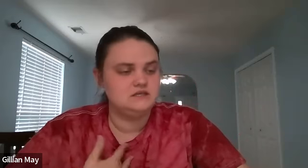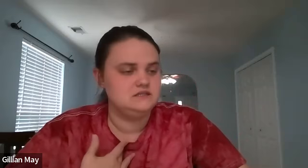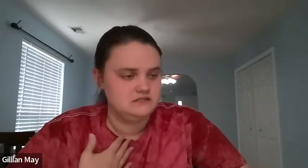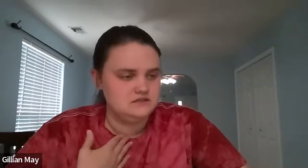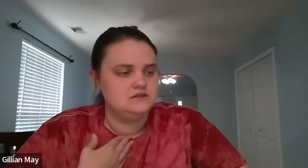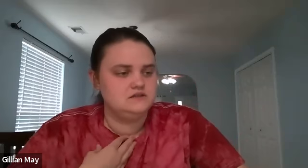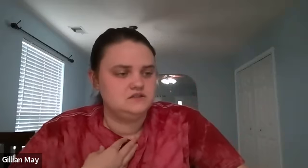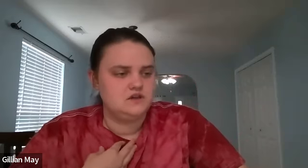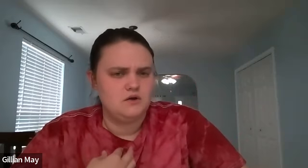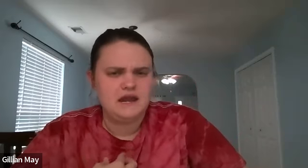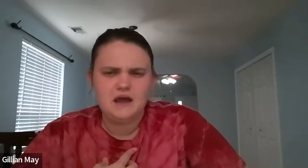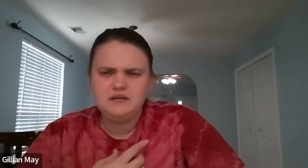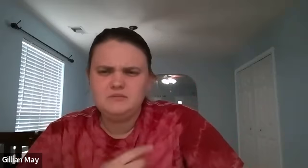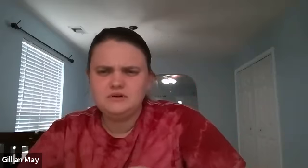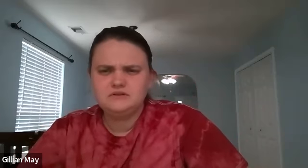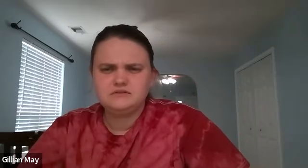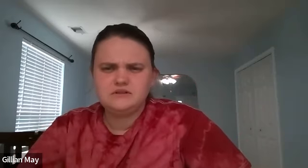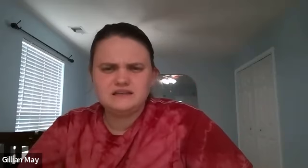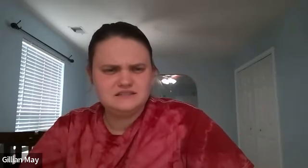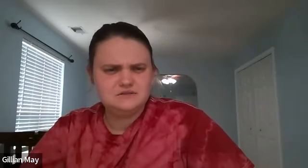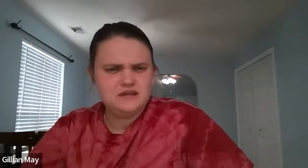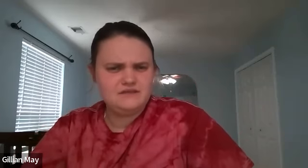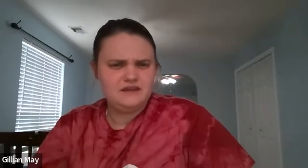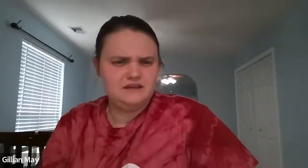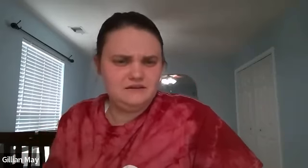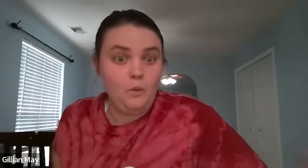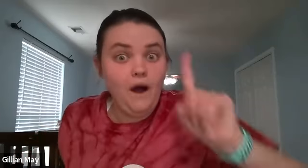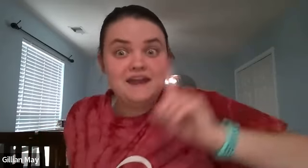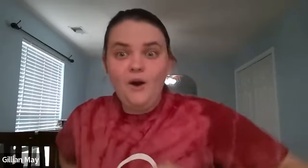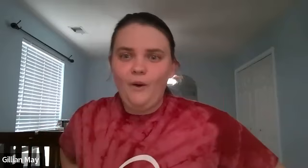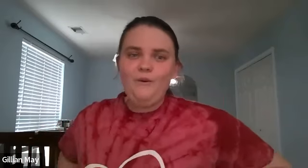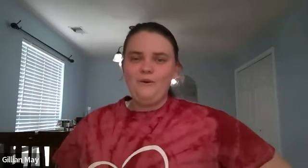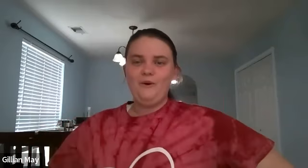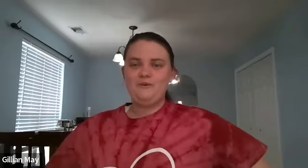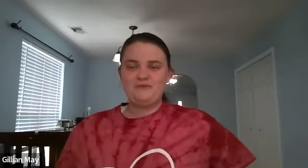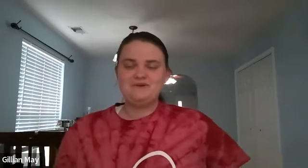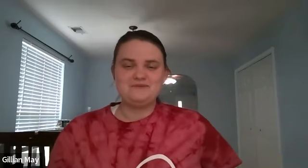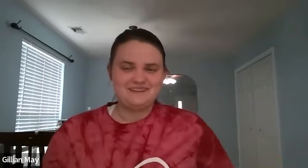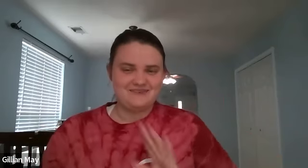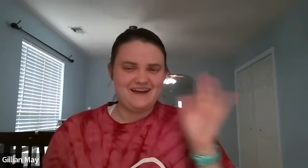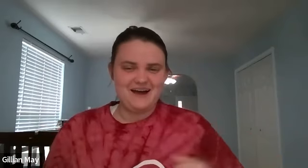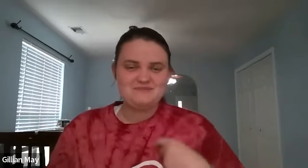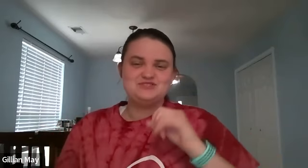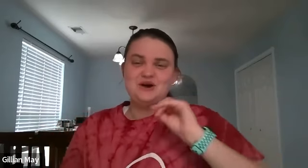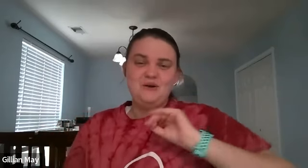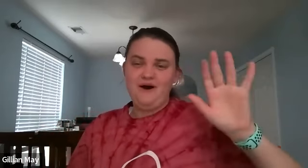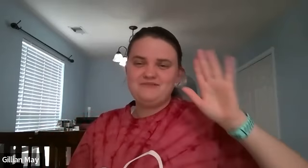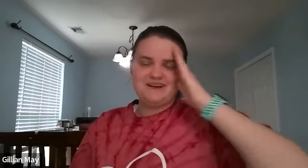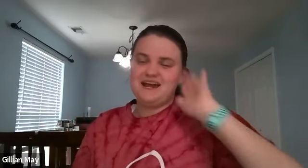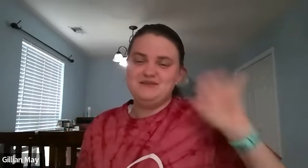feelings. So, and how many more classes do we have, Katie? One? Oh, we're really, wow. I'm so off on mine. I'm